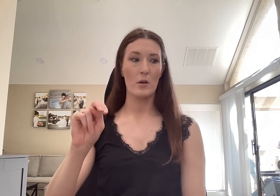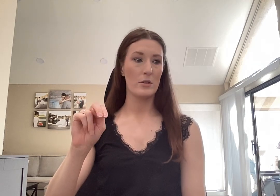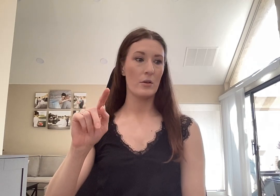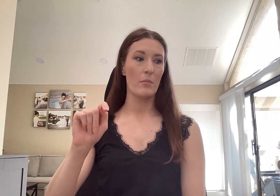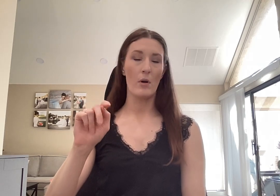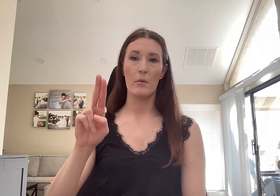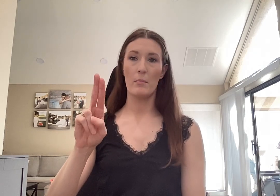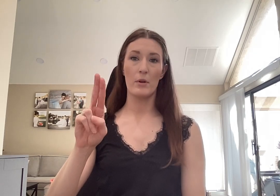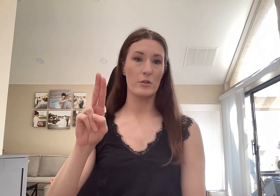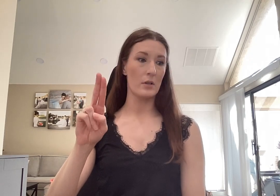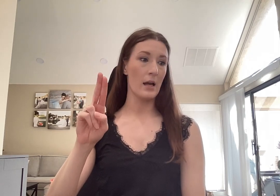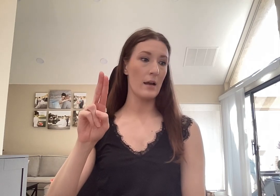User-Montu, probably butchered that.